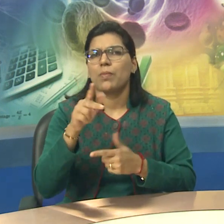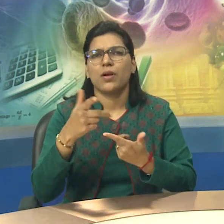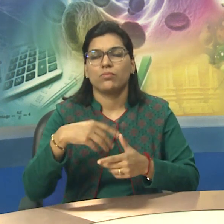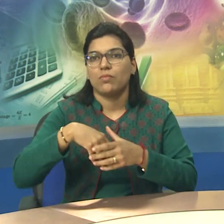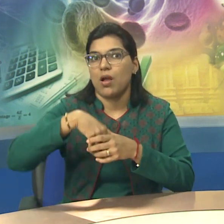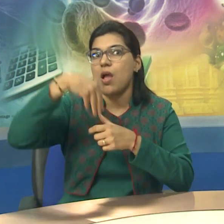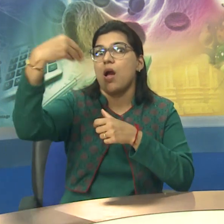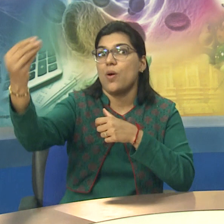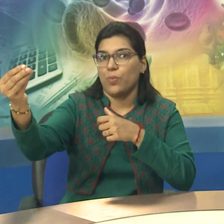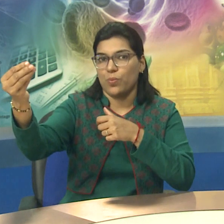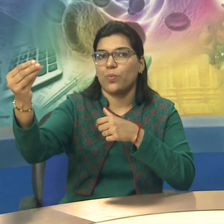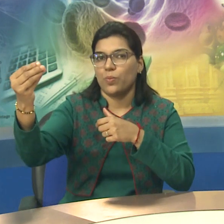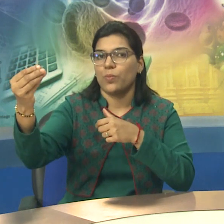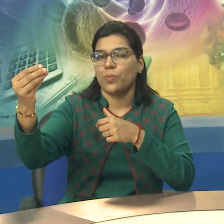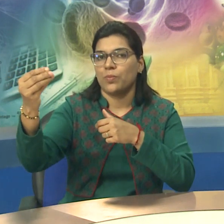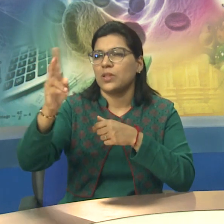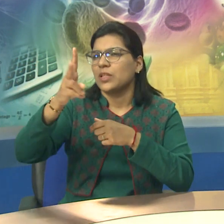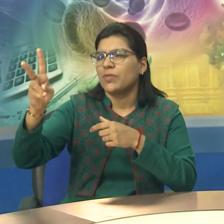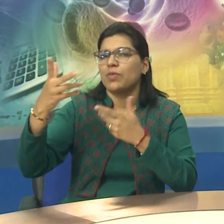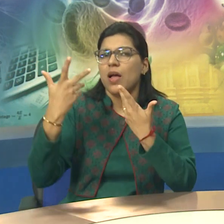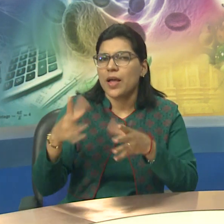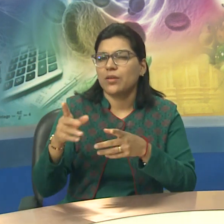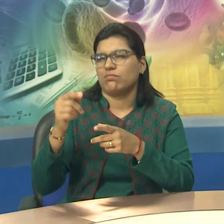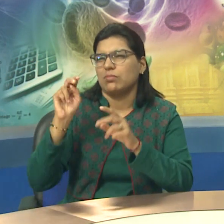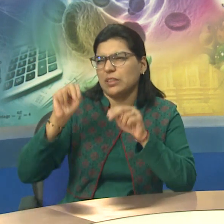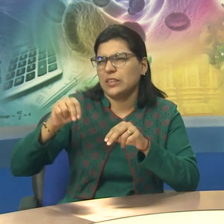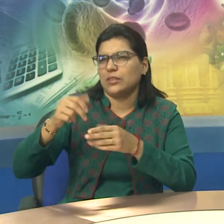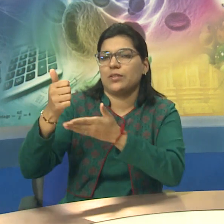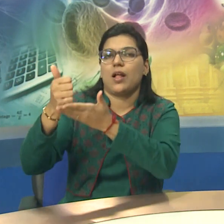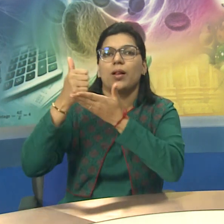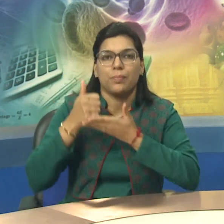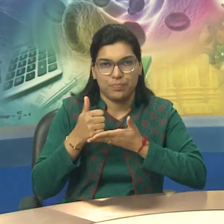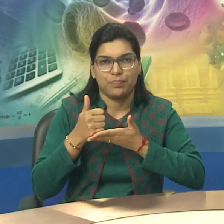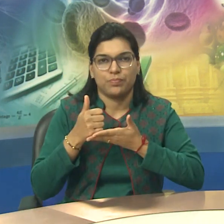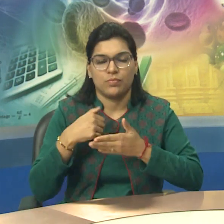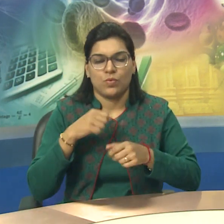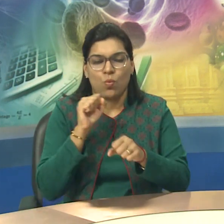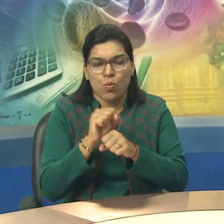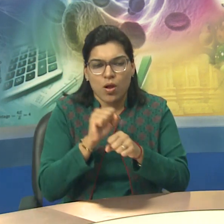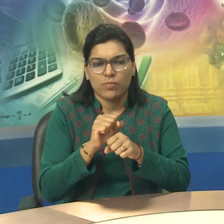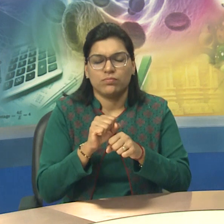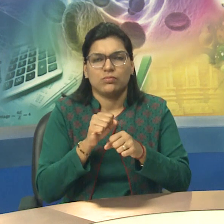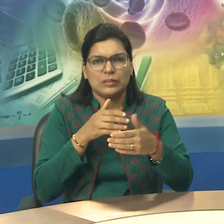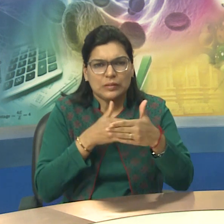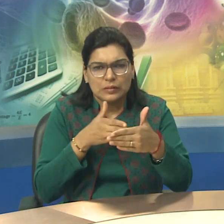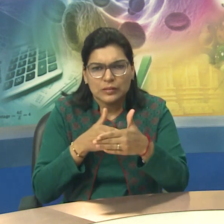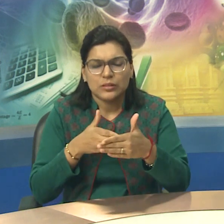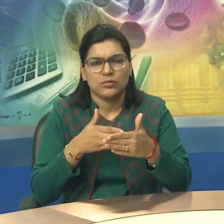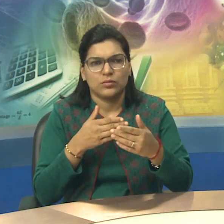What is the meaning of outsourcing? We will read it in chapter in brief.